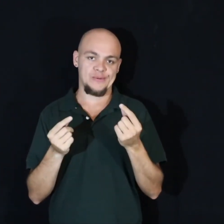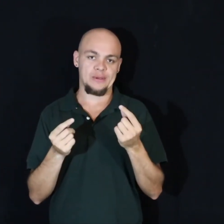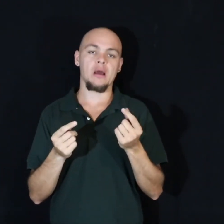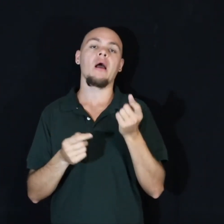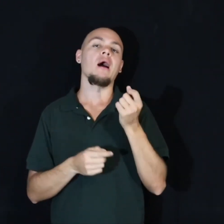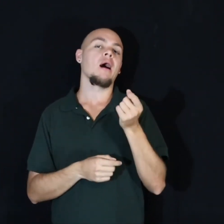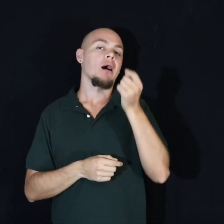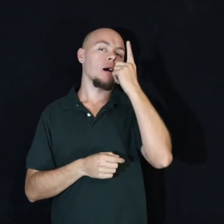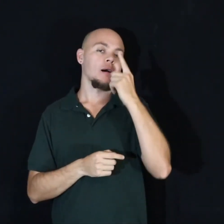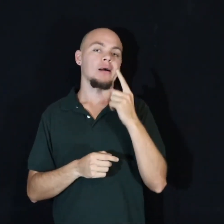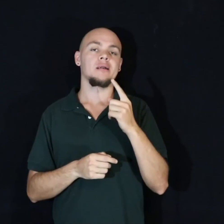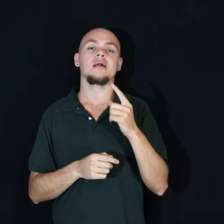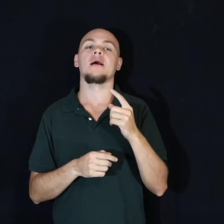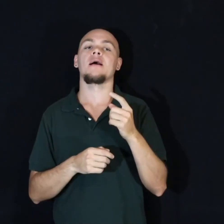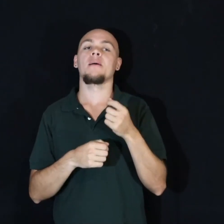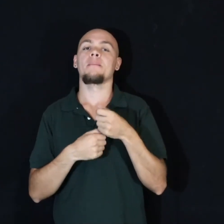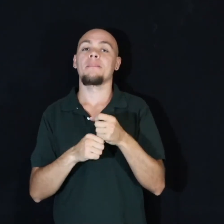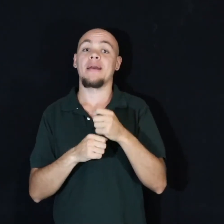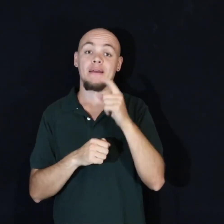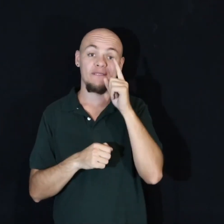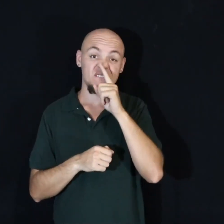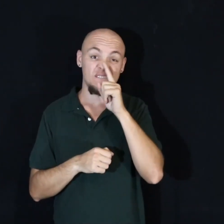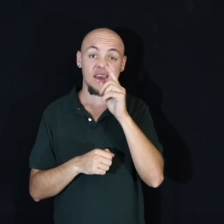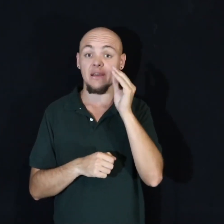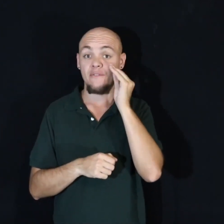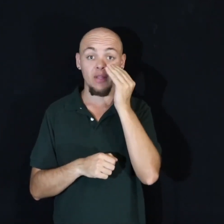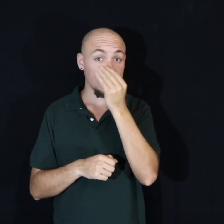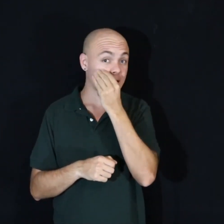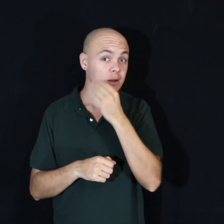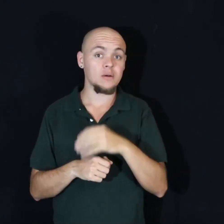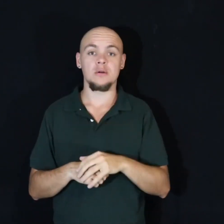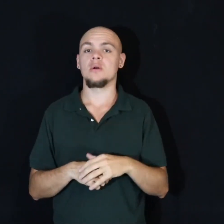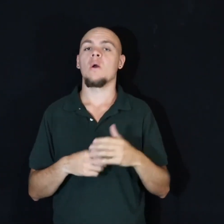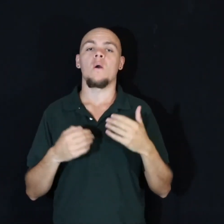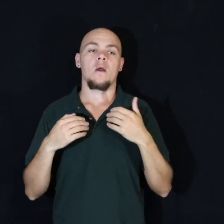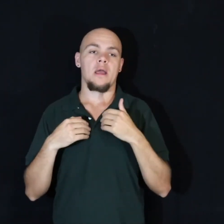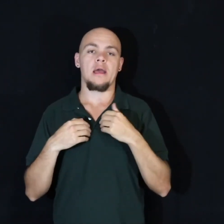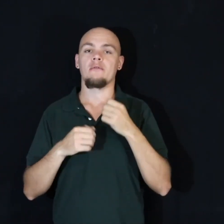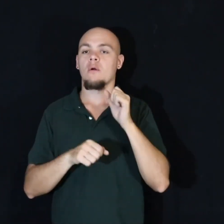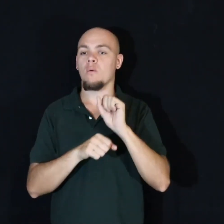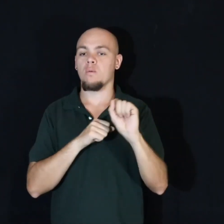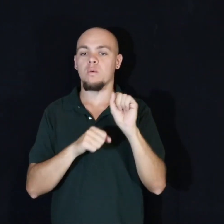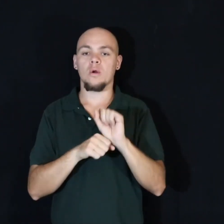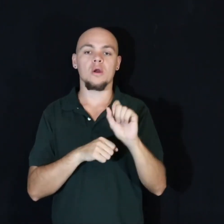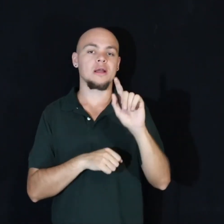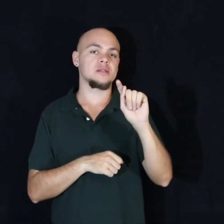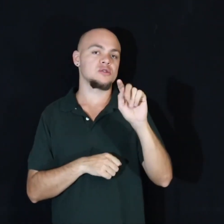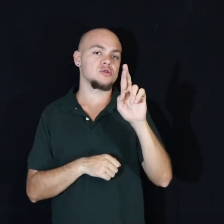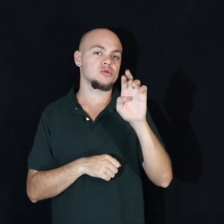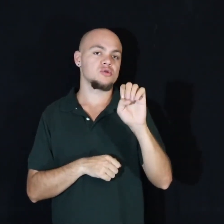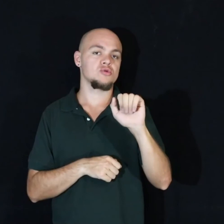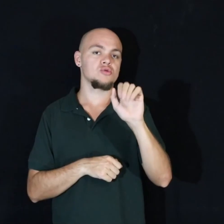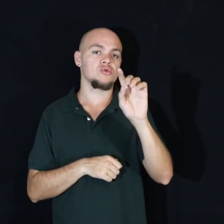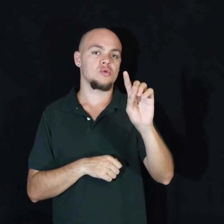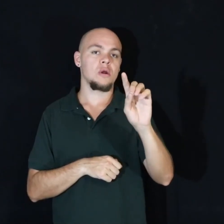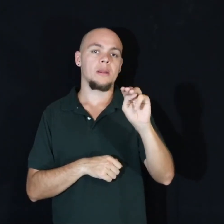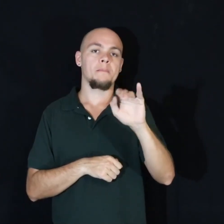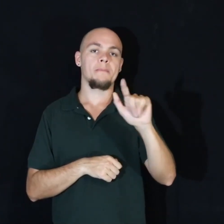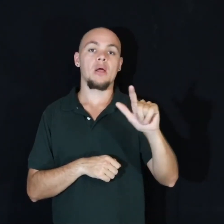constructing artificial flowers or performing on a treadmill is work, while rolling 10-pins or climbing Mont Blanc is only